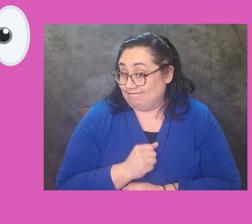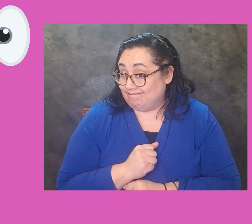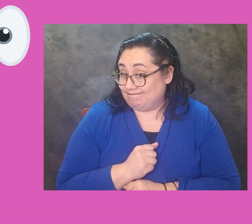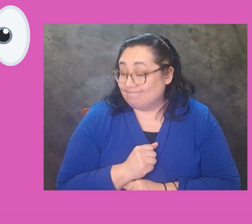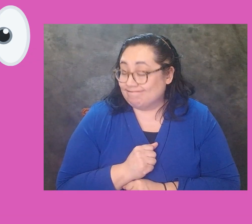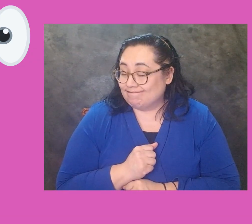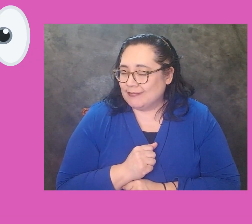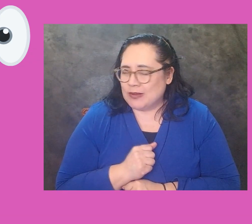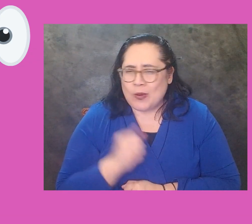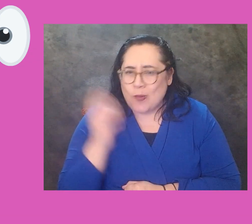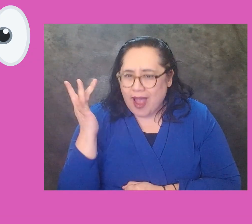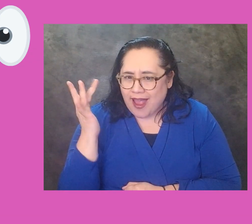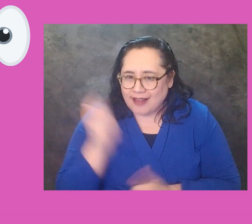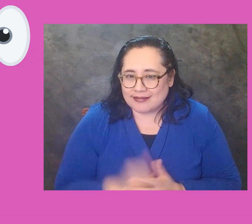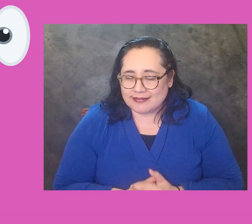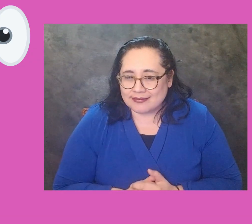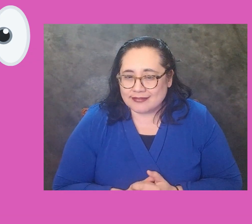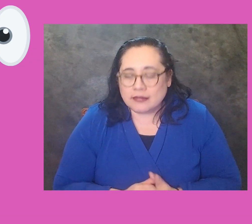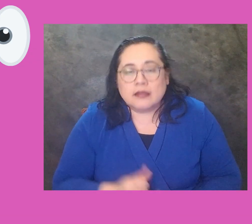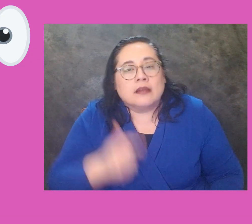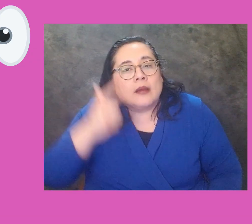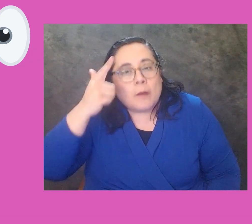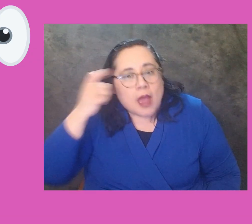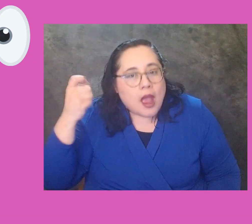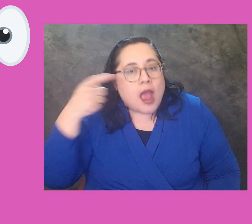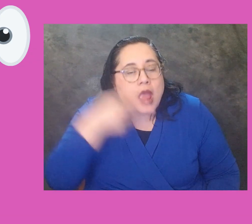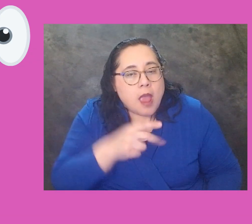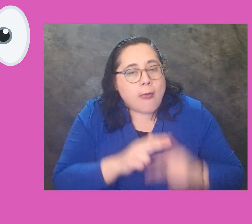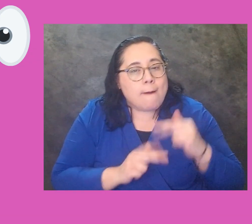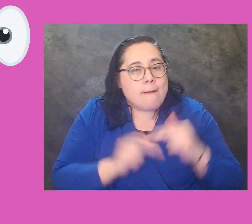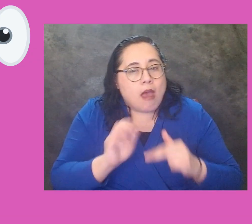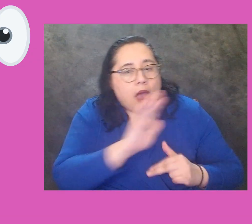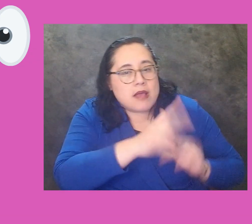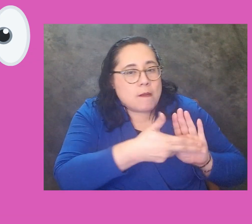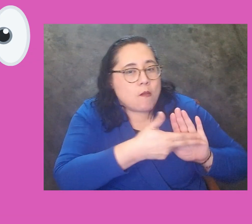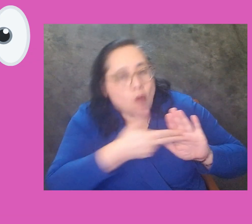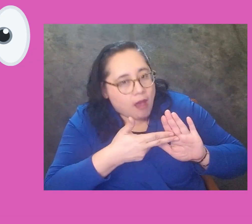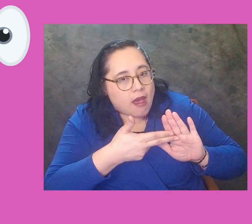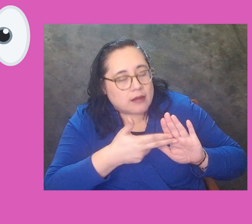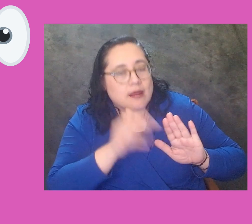Why? Because he built his brand that way.